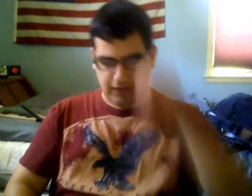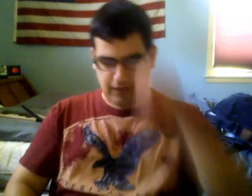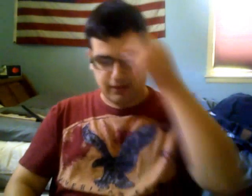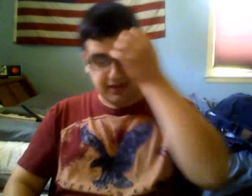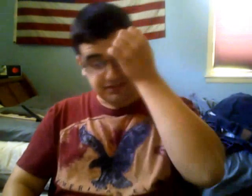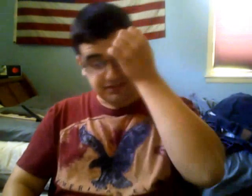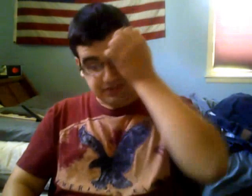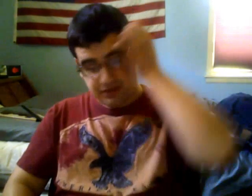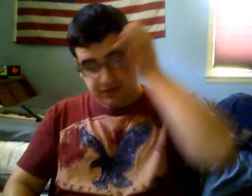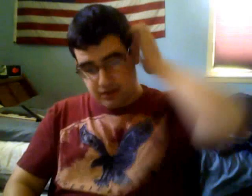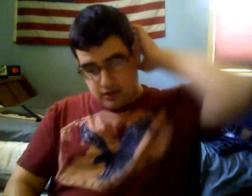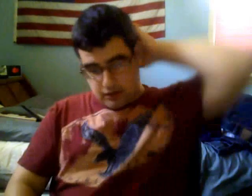Now, election day,